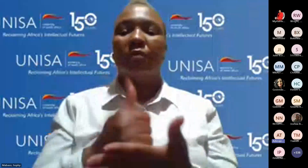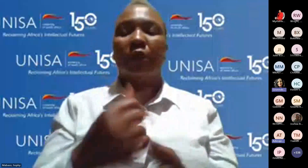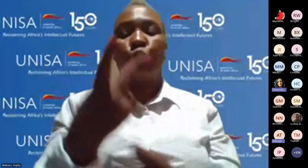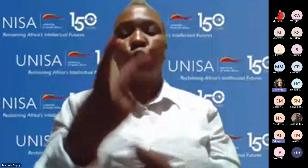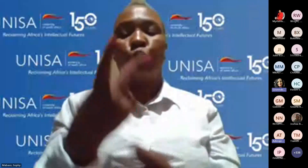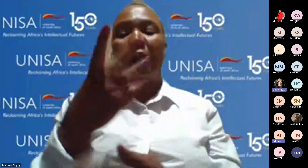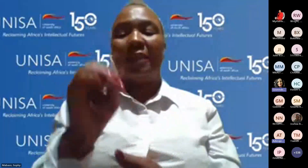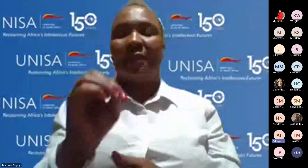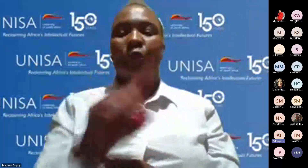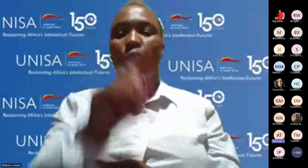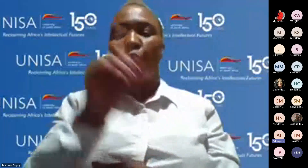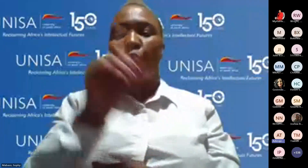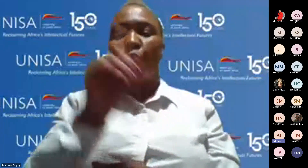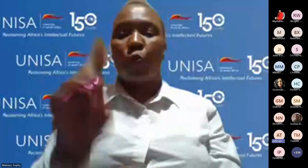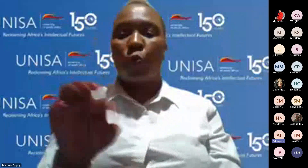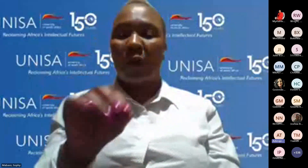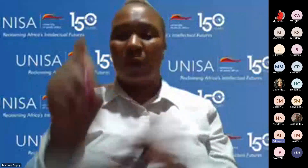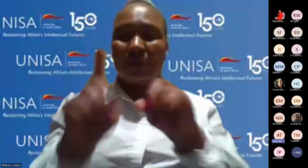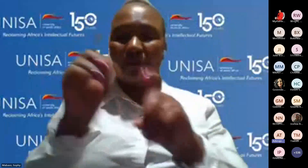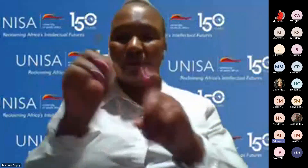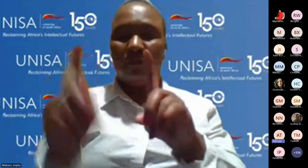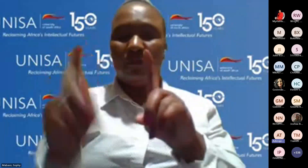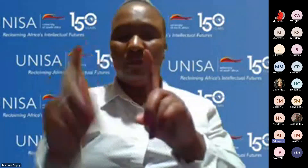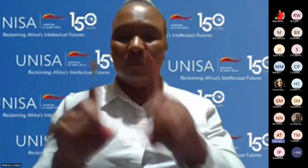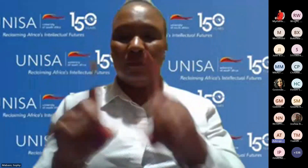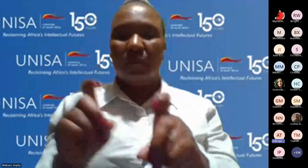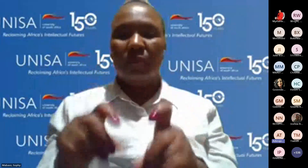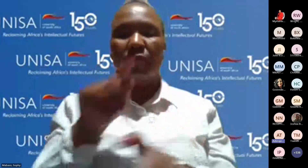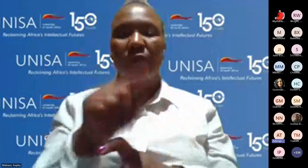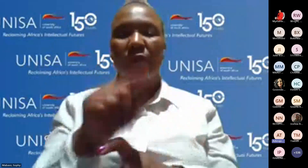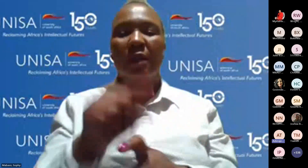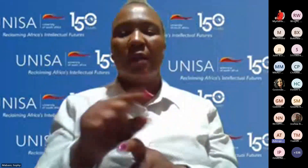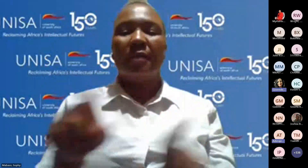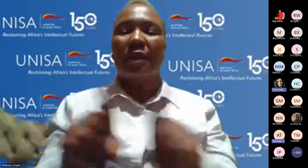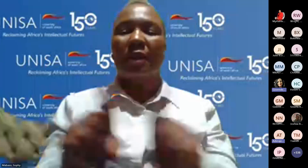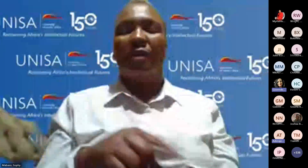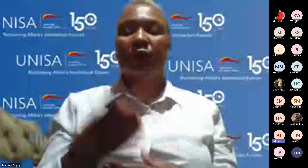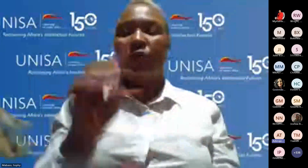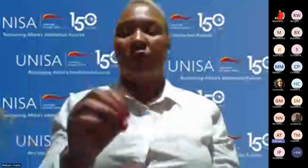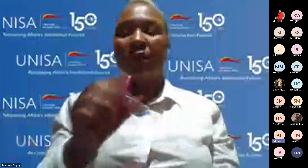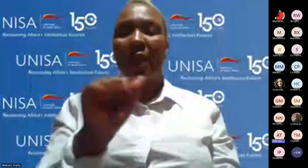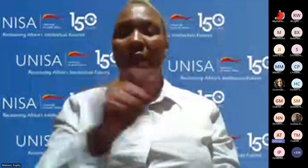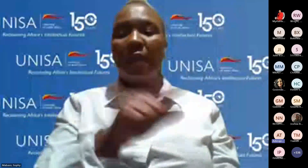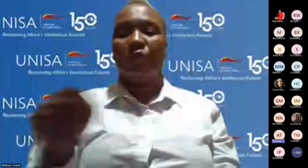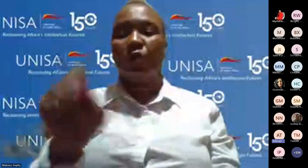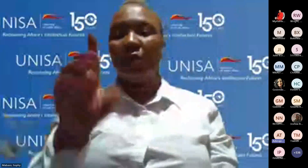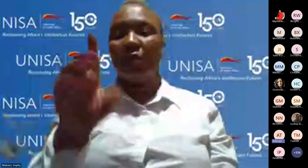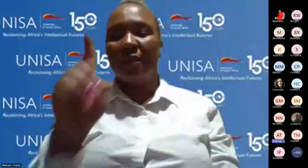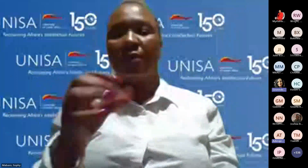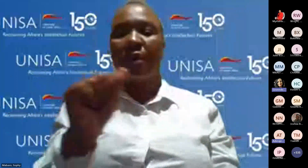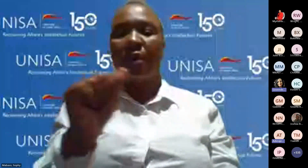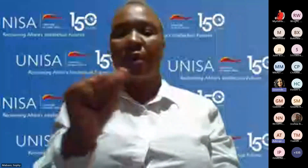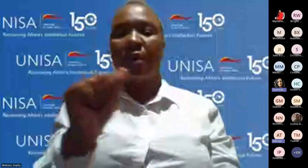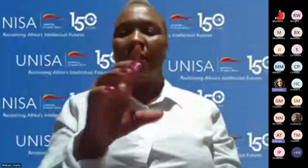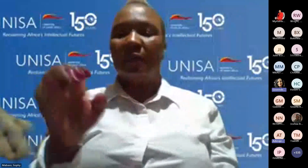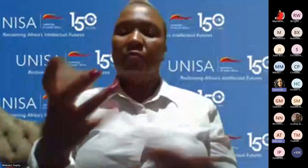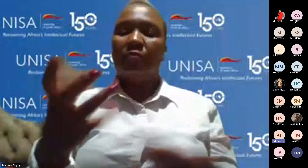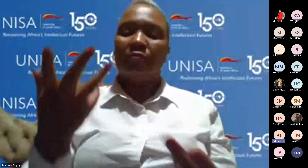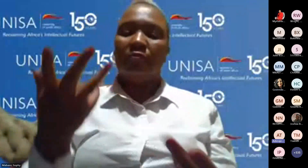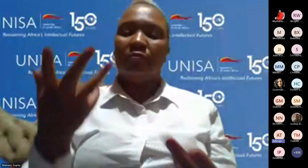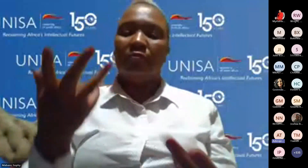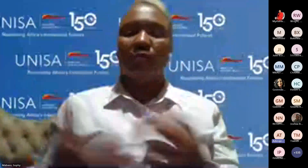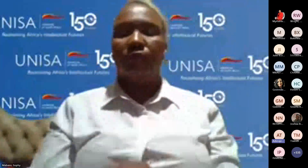questions, 20 of the questions must have the same number of choice items, A up to D, A up to D, A up to D. Doesn't